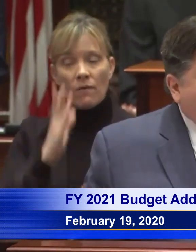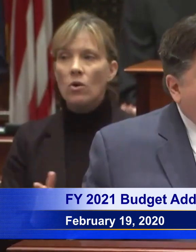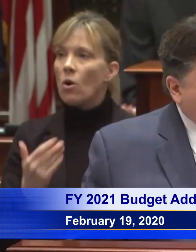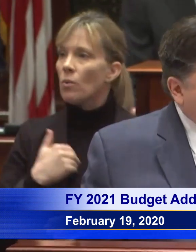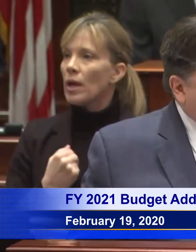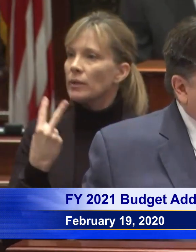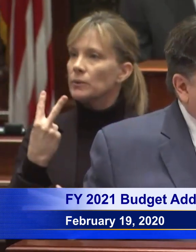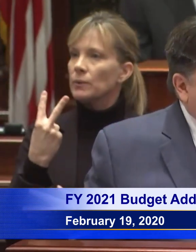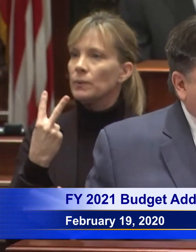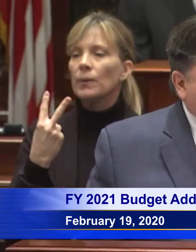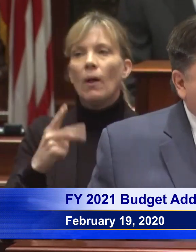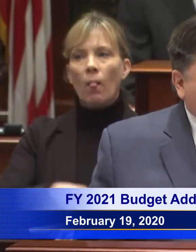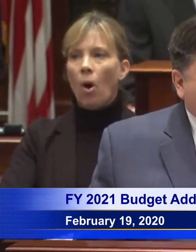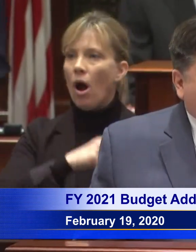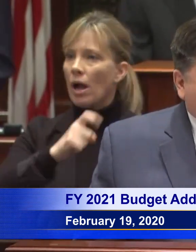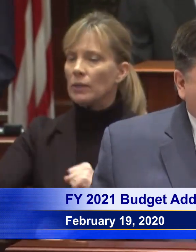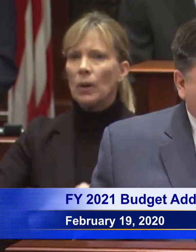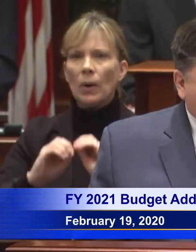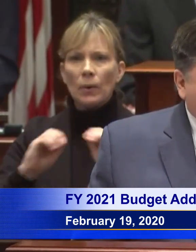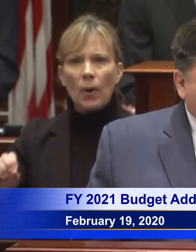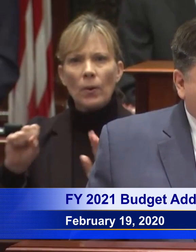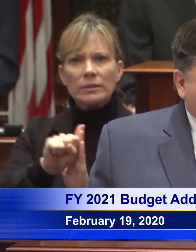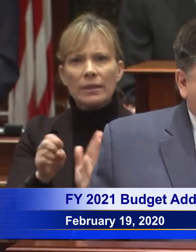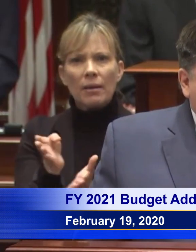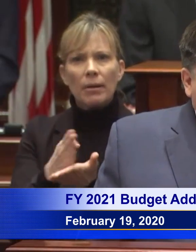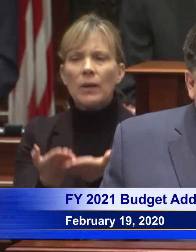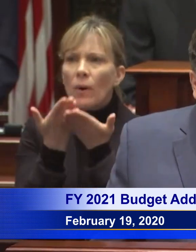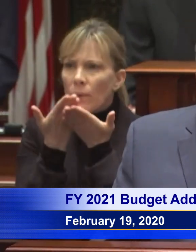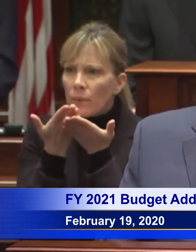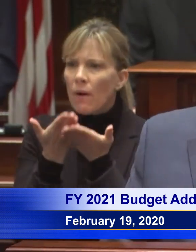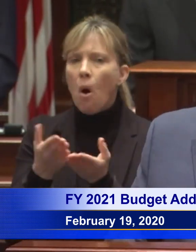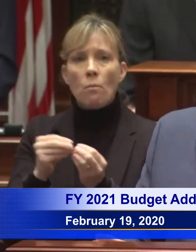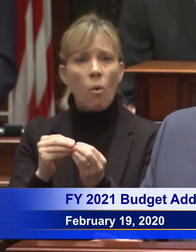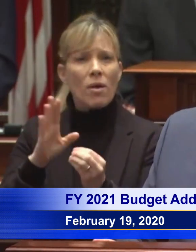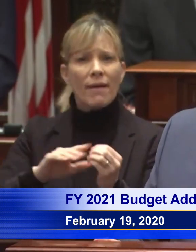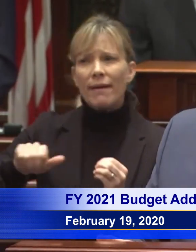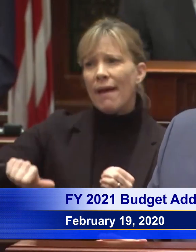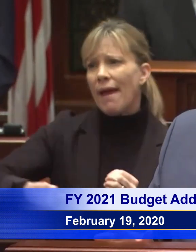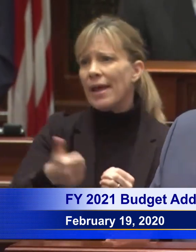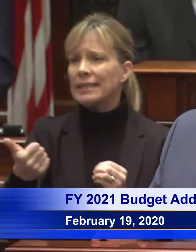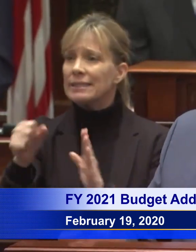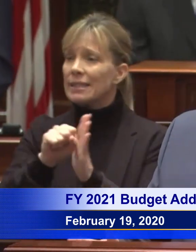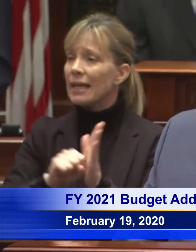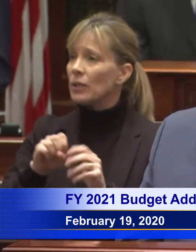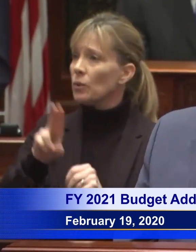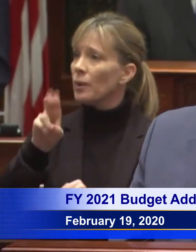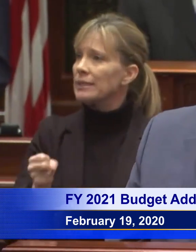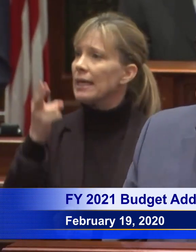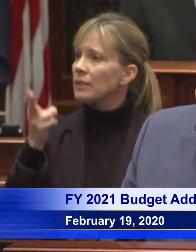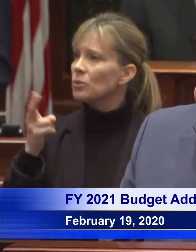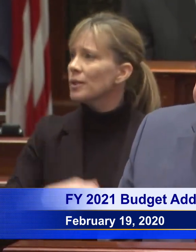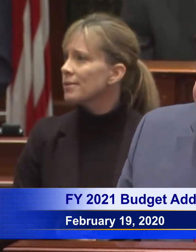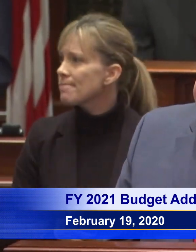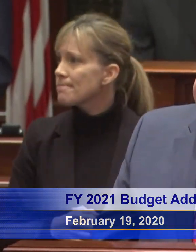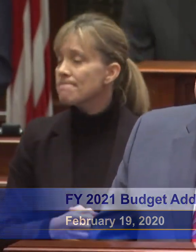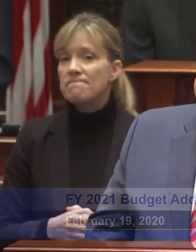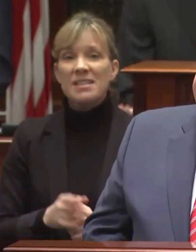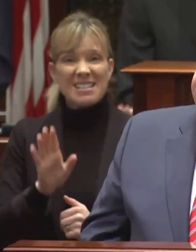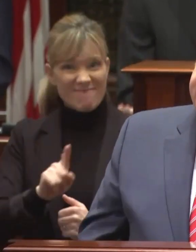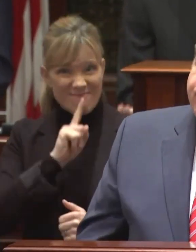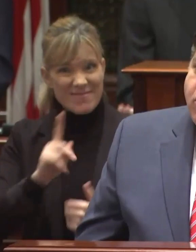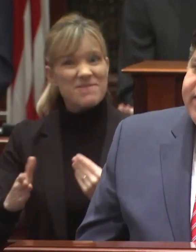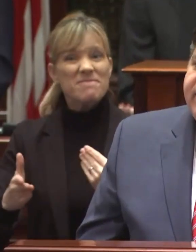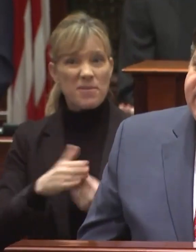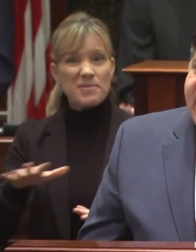had 2 long years without a state budget, longer than any state in U.S. history. It